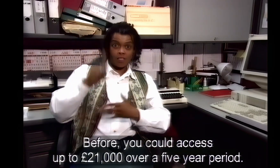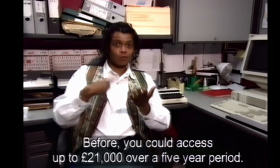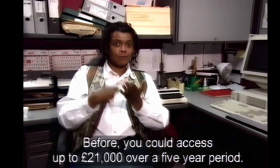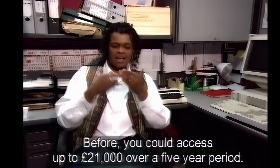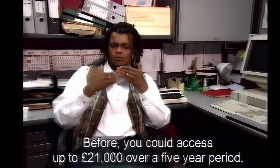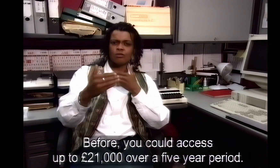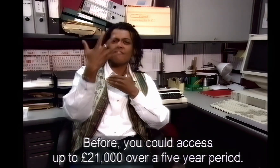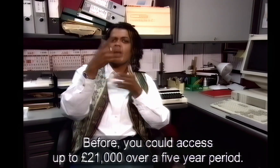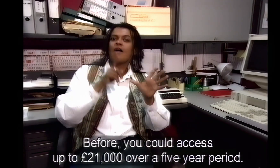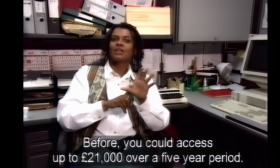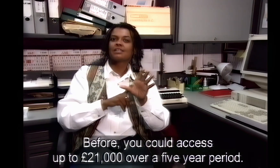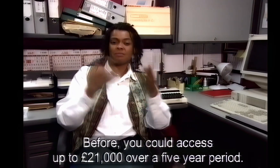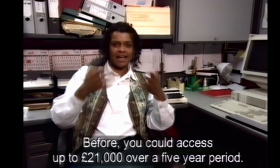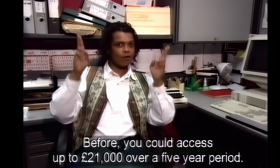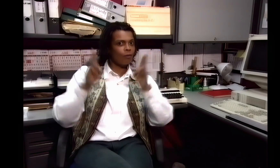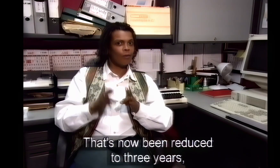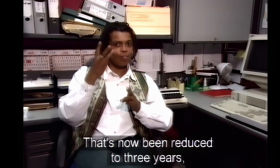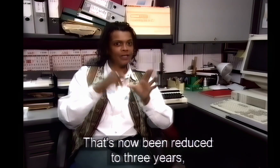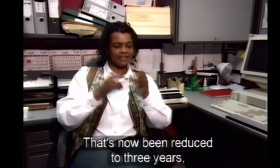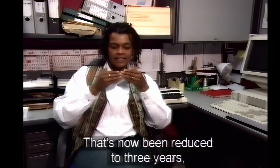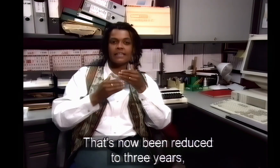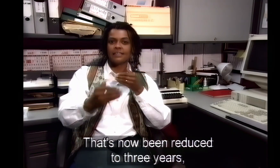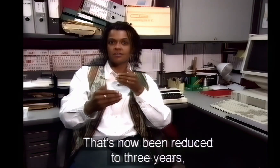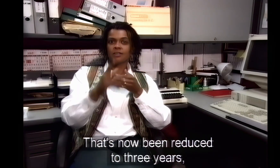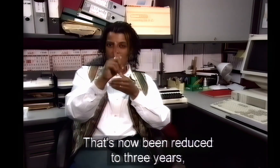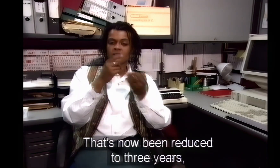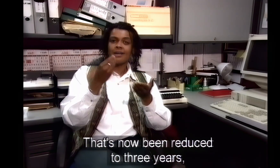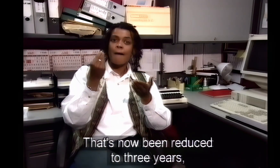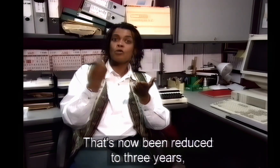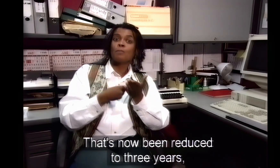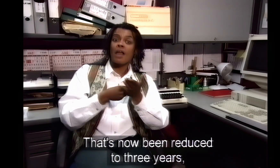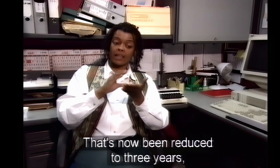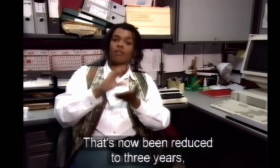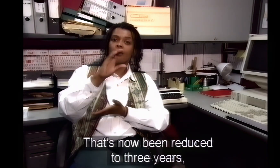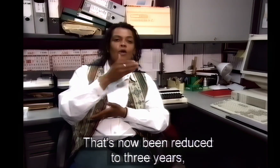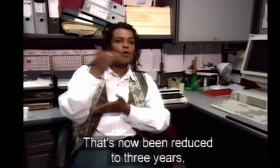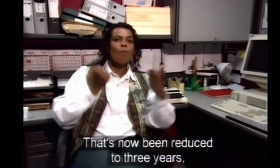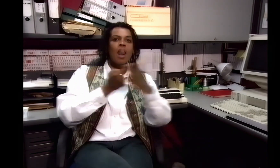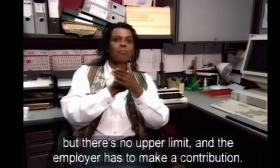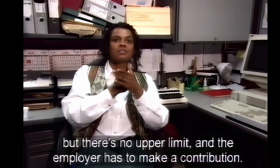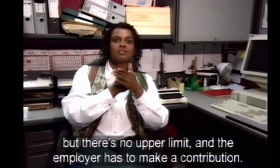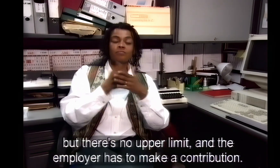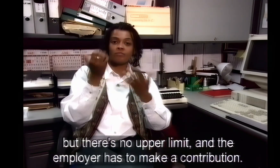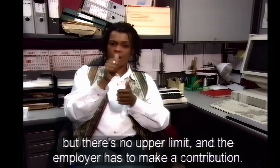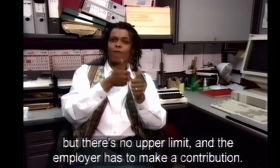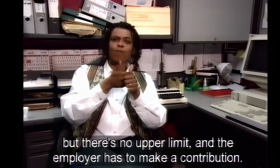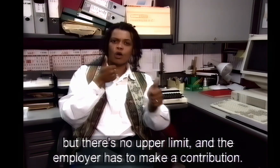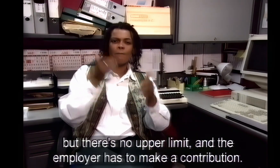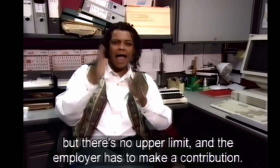£21,000 over a 5-year period. That's now been reduced to 3 years, but there's no upper limit, and also